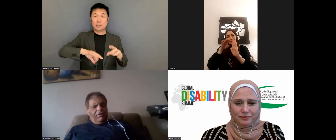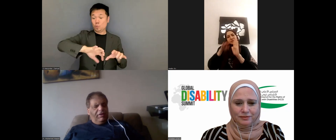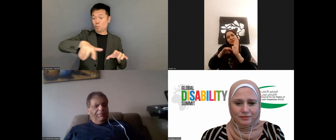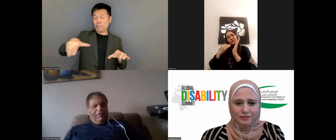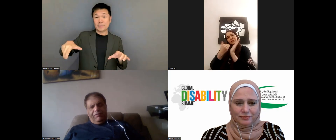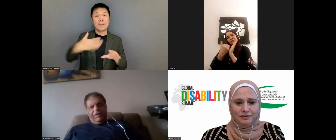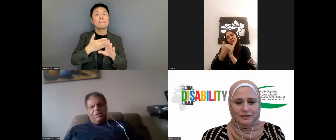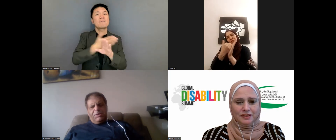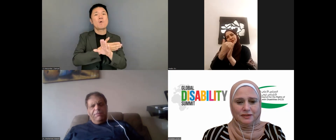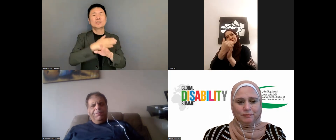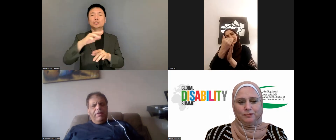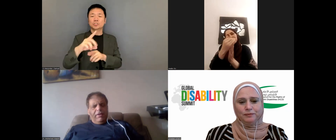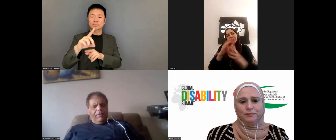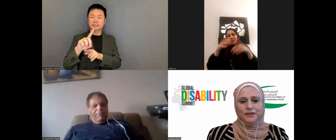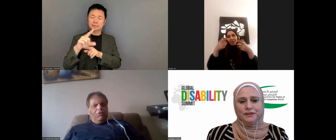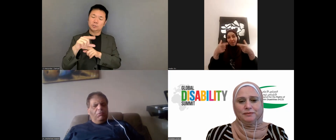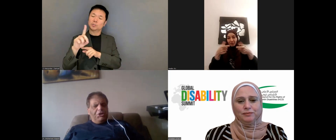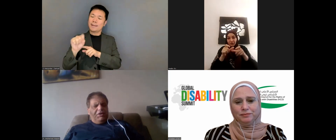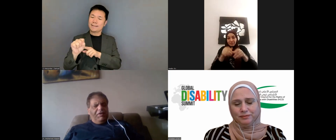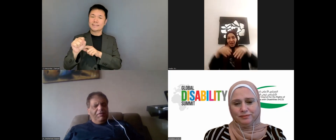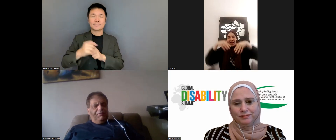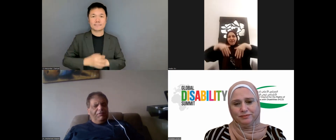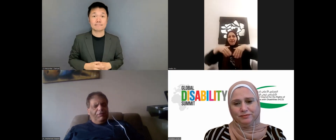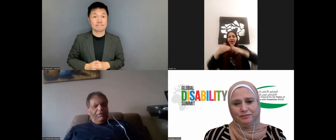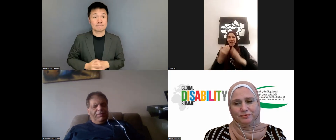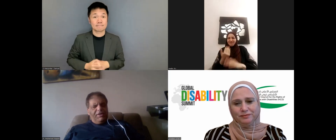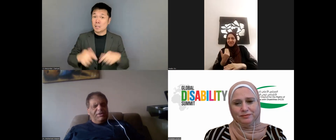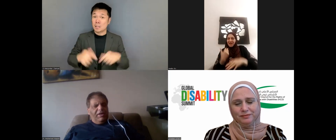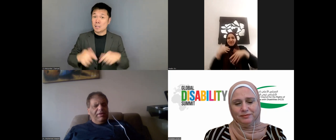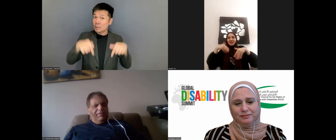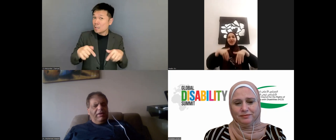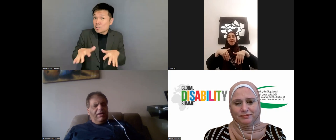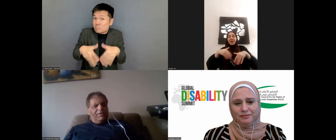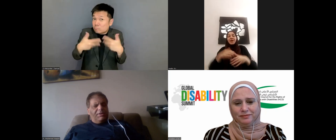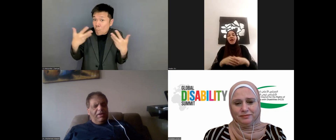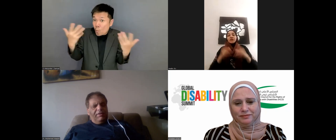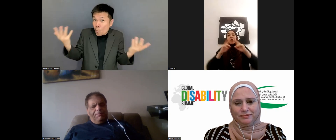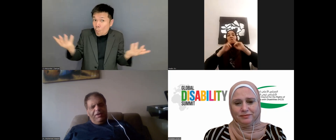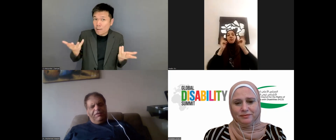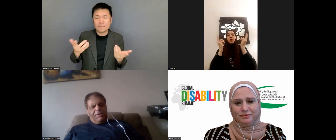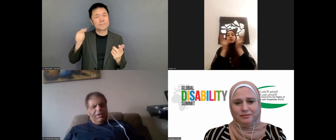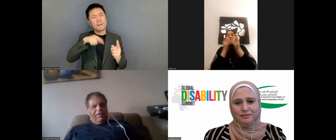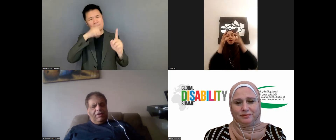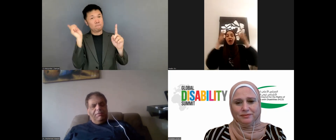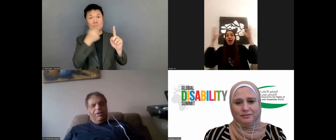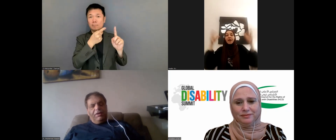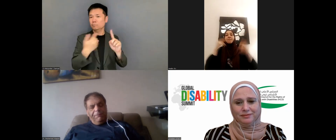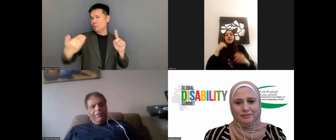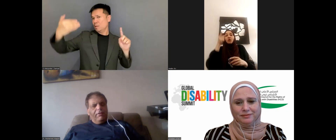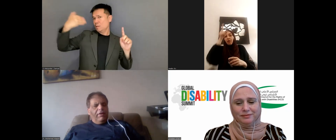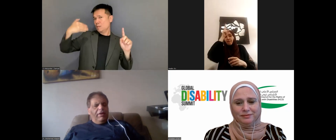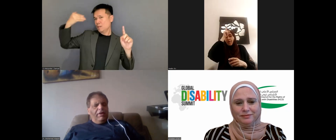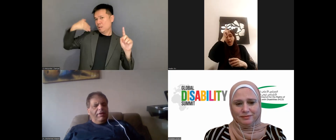pre-summit events. The main objective for this and the last and the previous and the